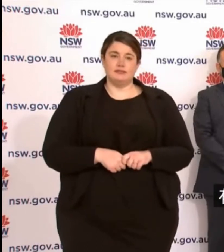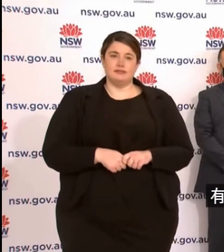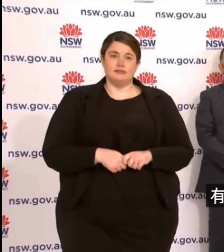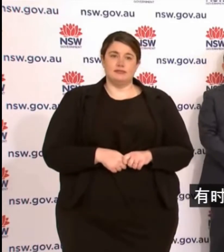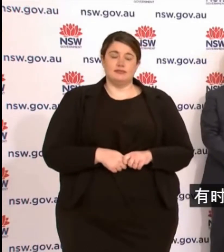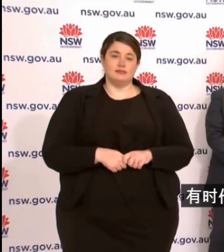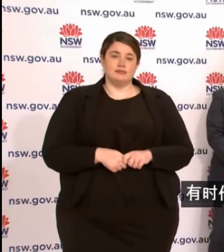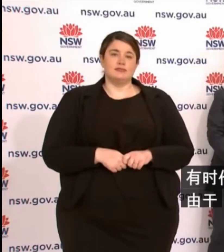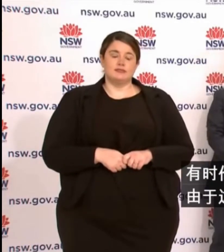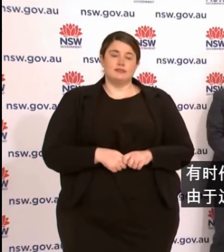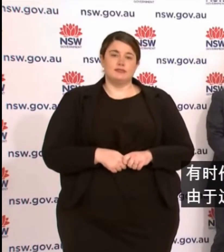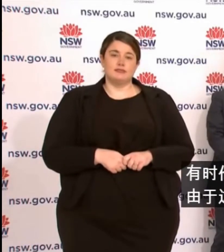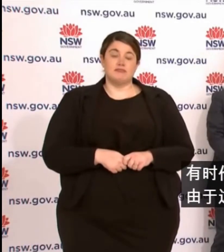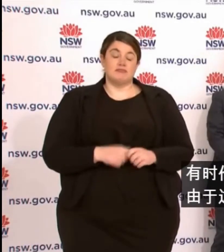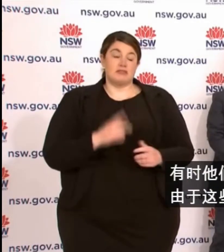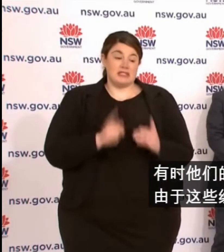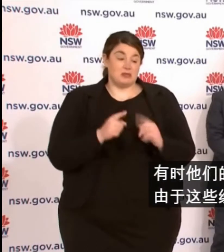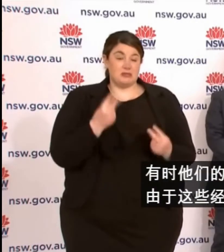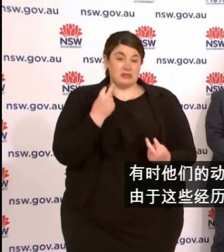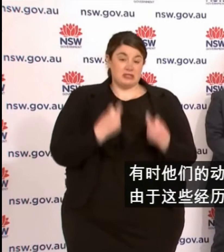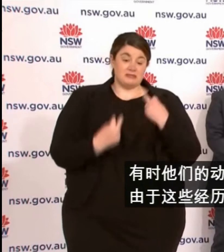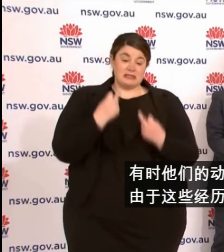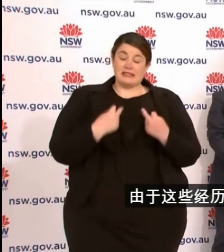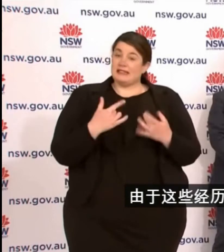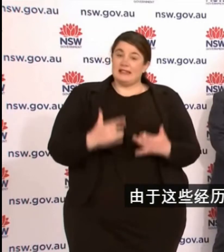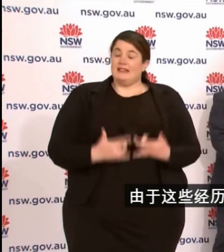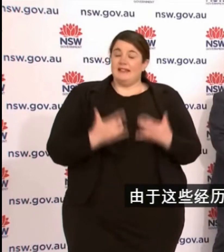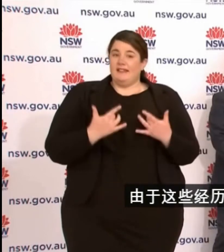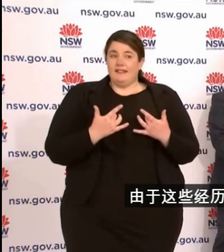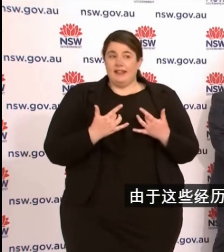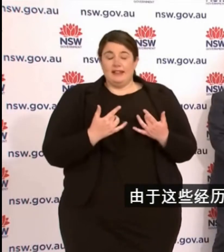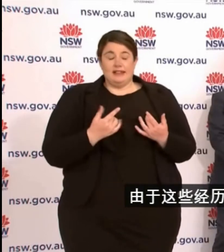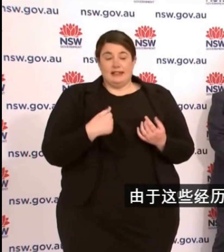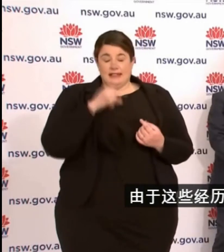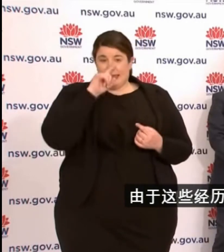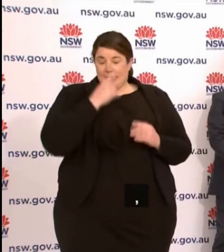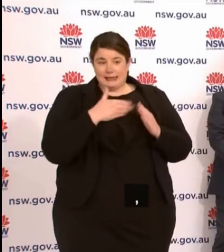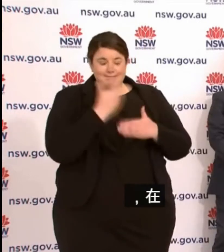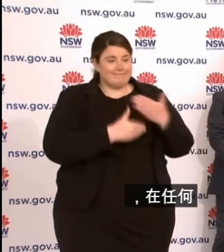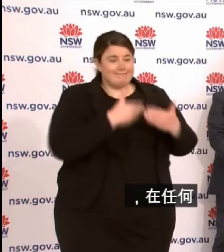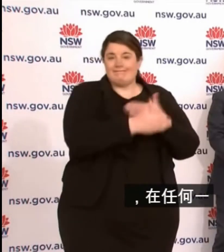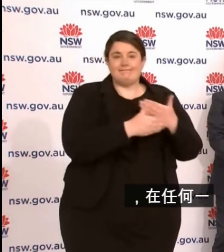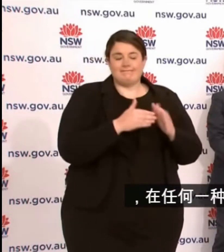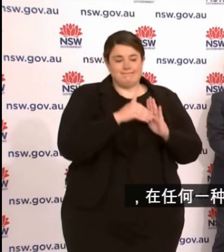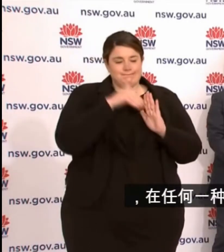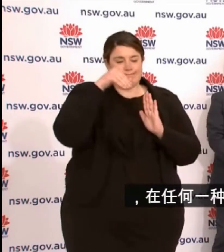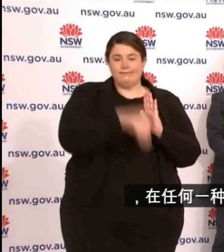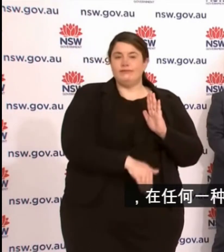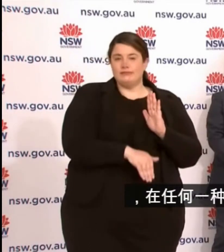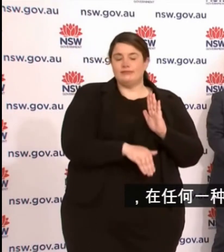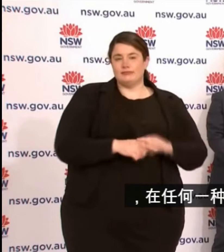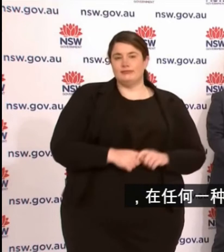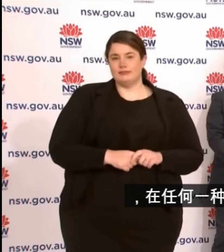Sometimes their motivation and self-belief has been eroded as a result of those experiences. And in any kind of